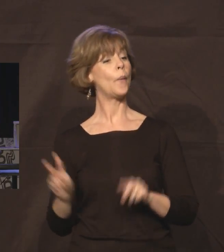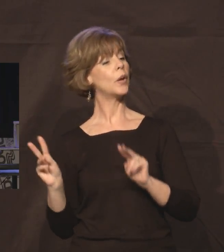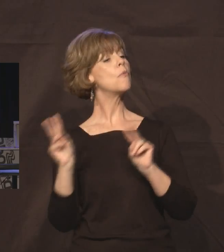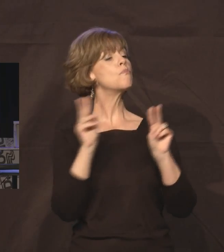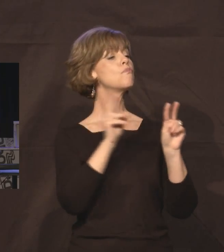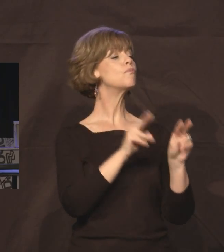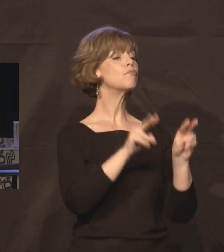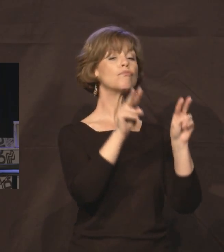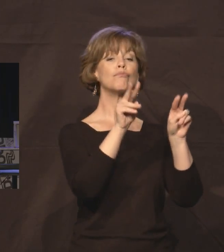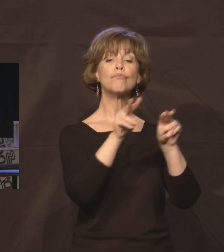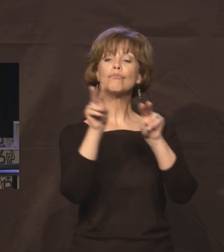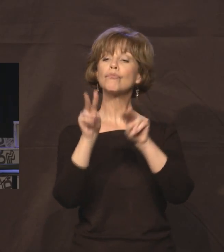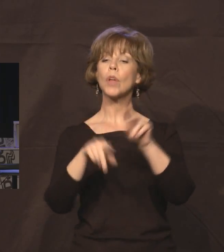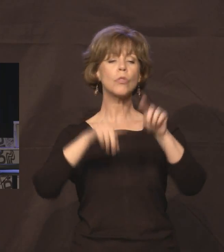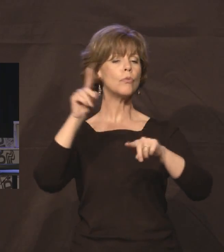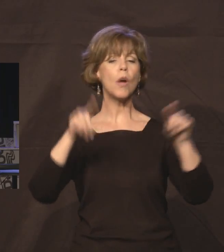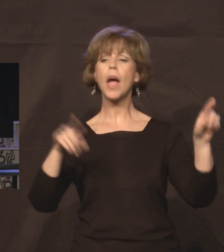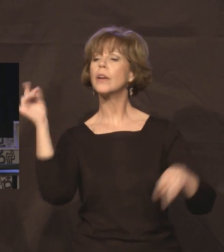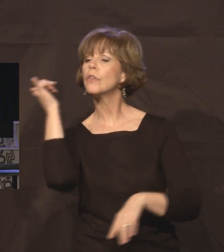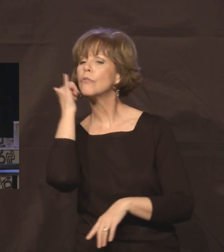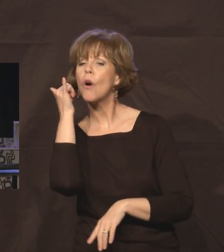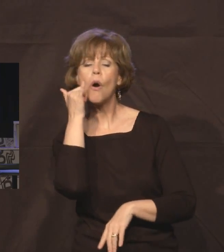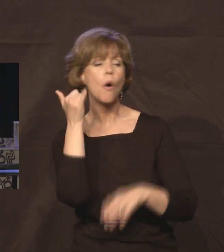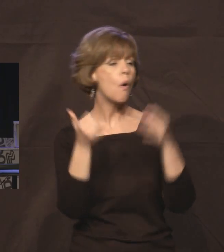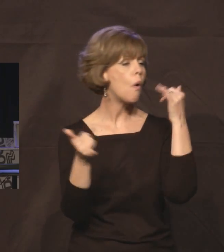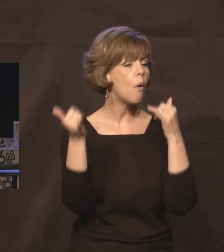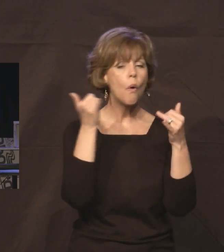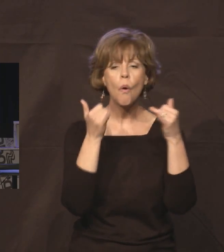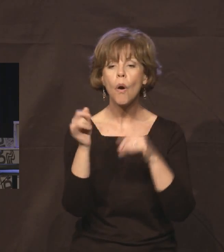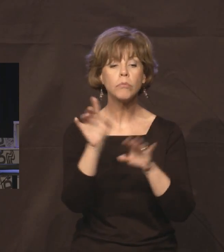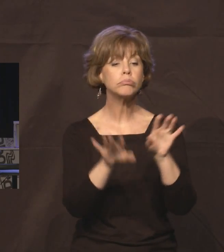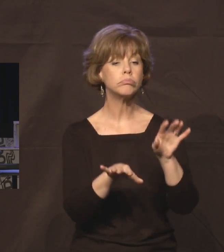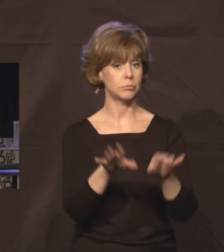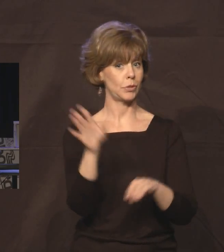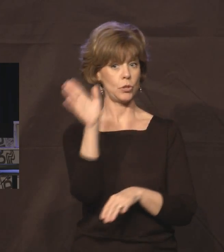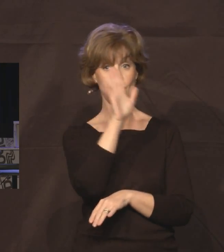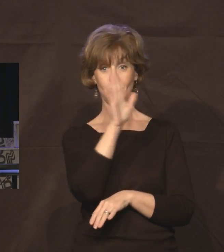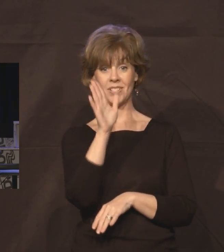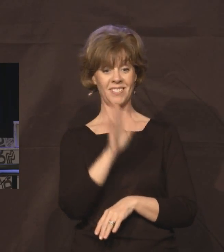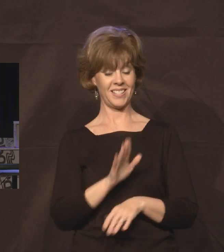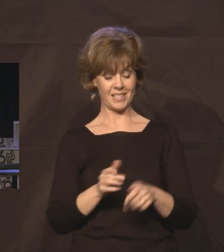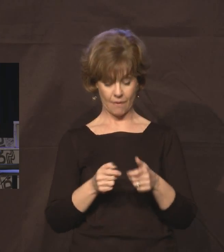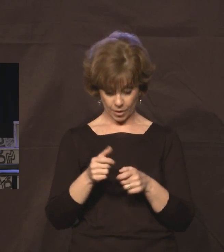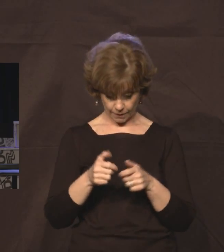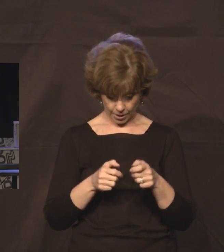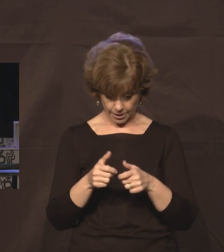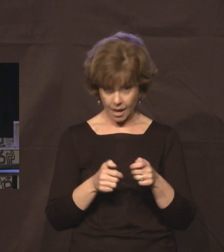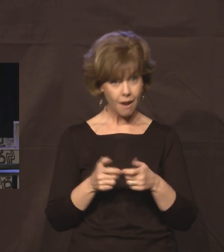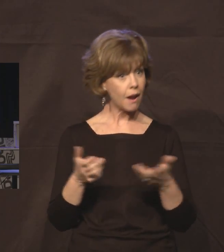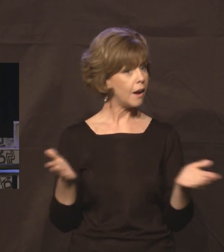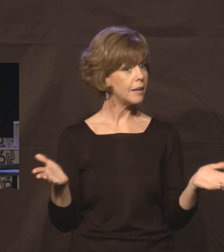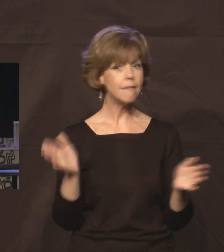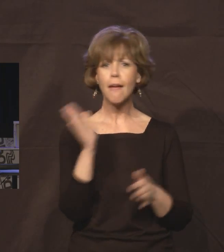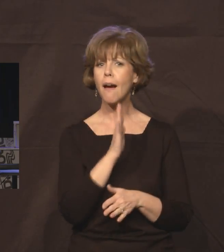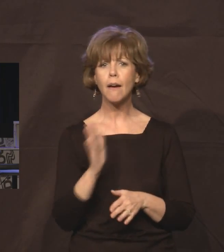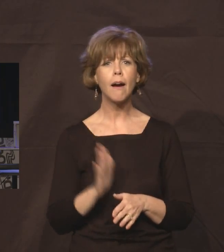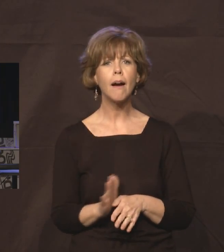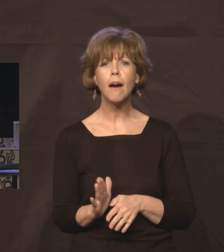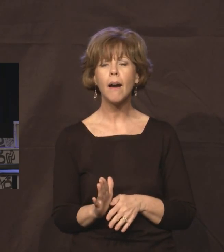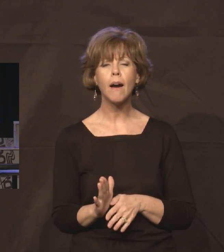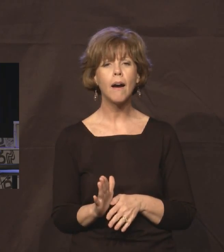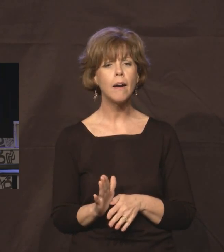she's, you know, she'd never even typed on, like, a keyboard, you know, like on a phone. And so that was challenging. And I was watching